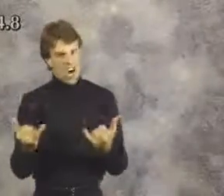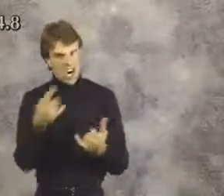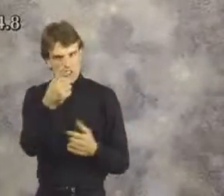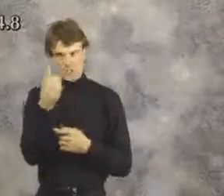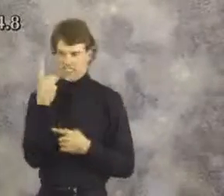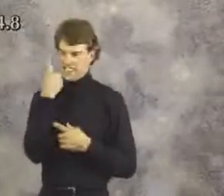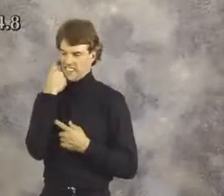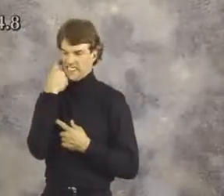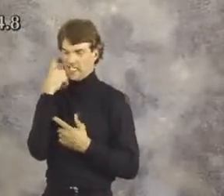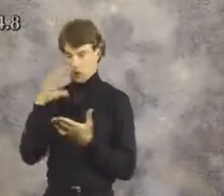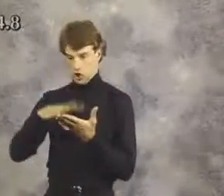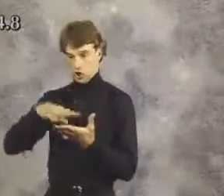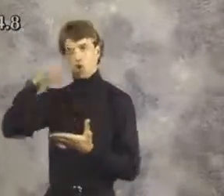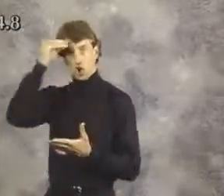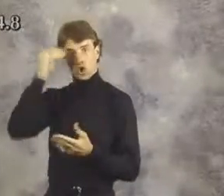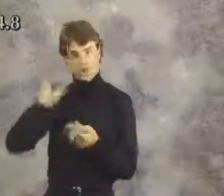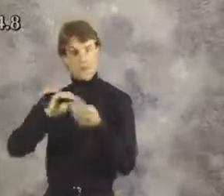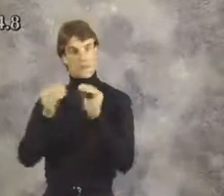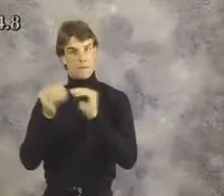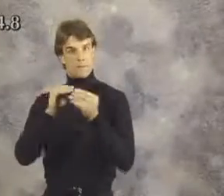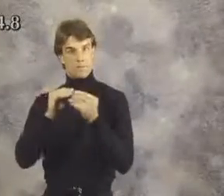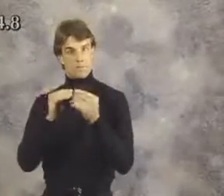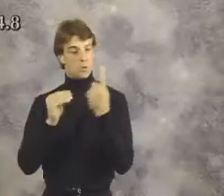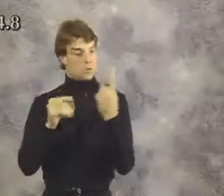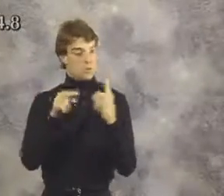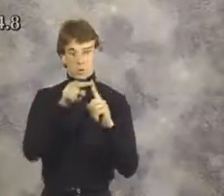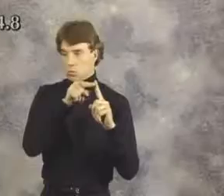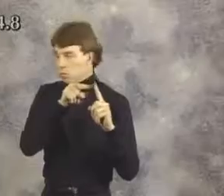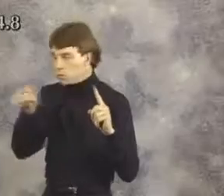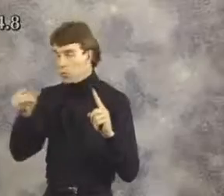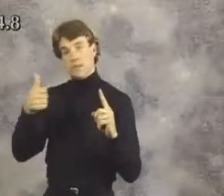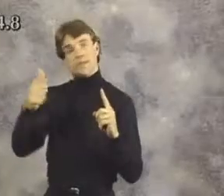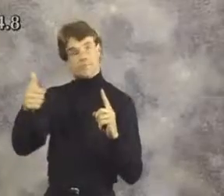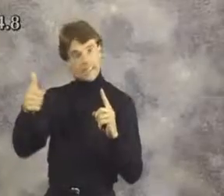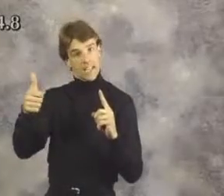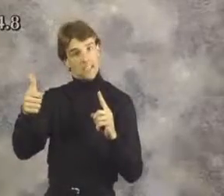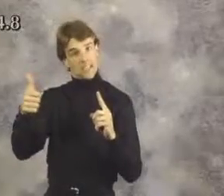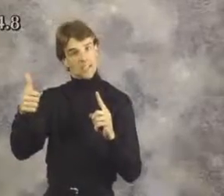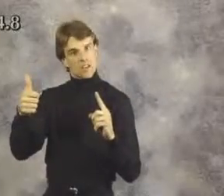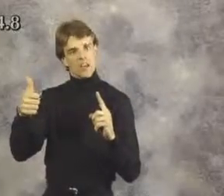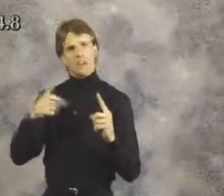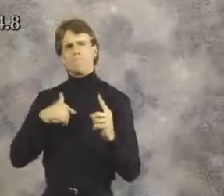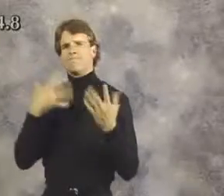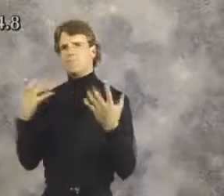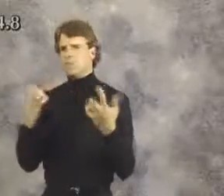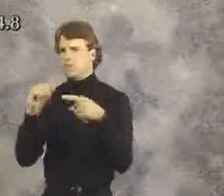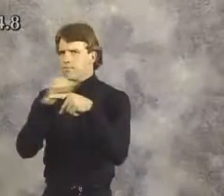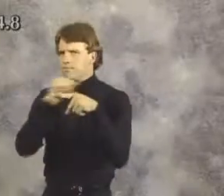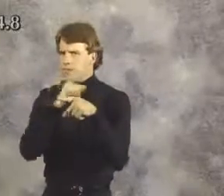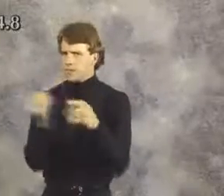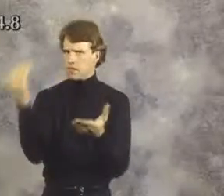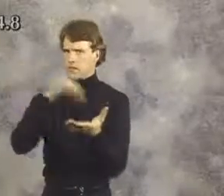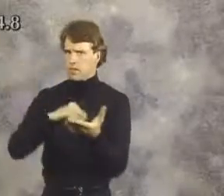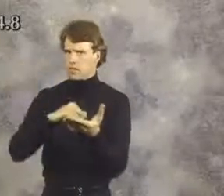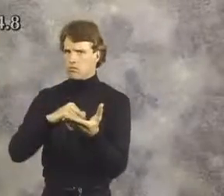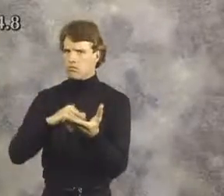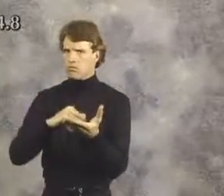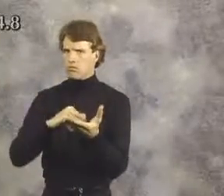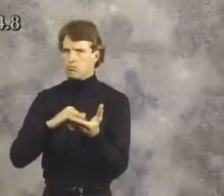Now, you recently learned the numbers 1 through 10. Let's practice them again